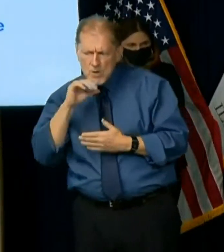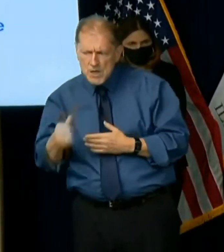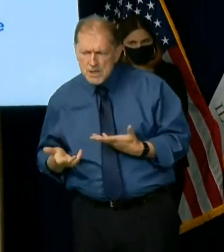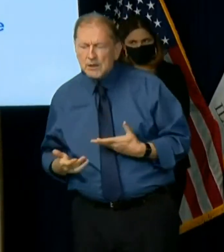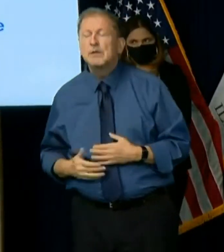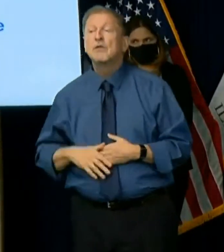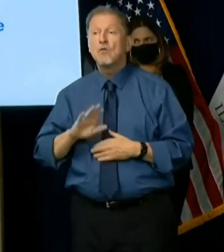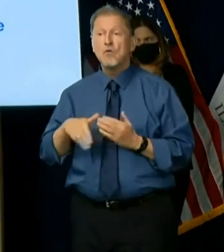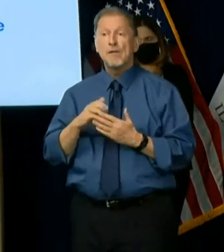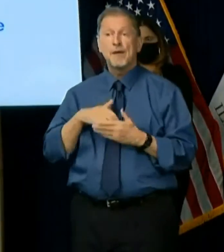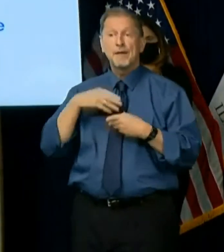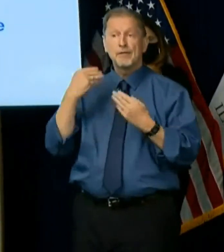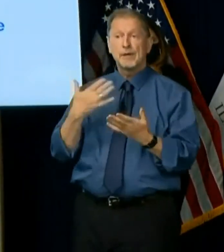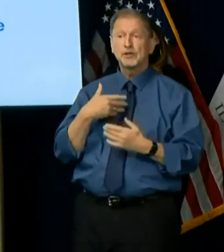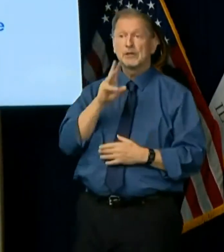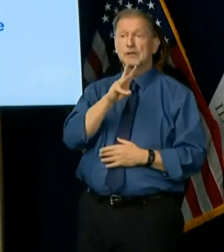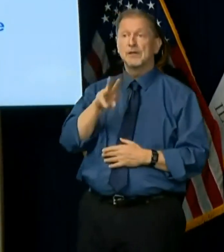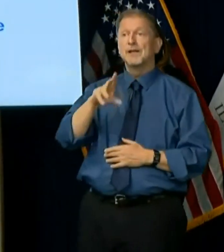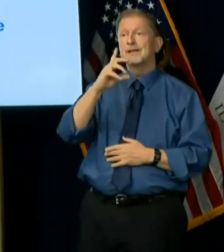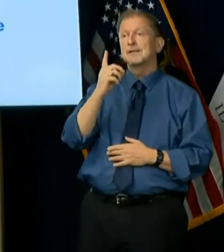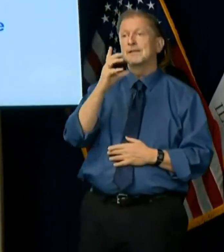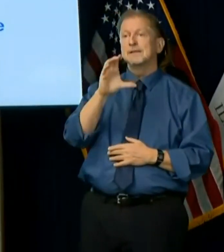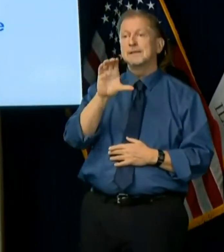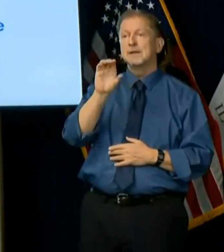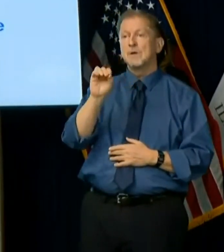can be found on our website,